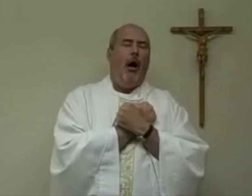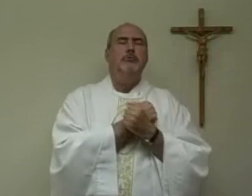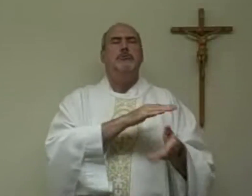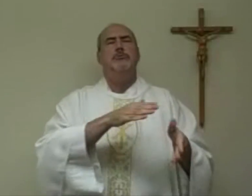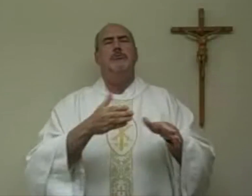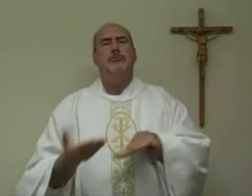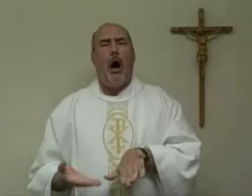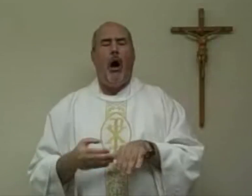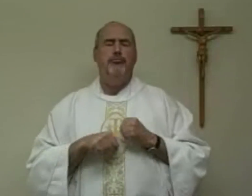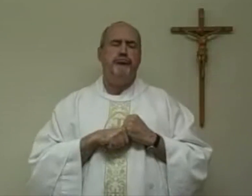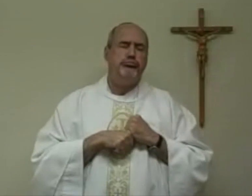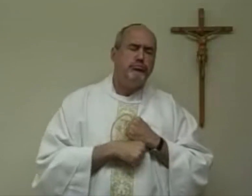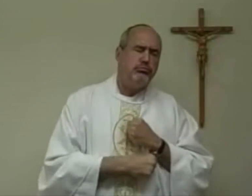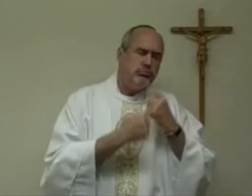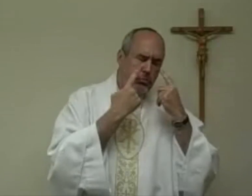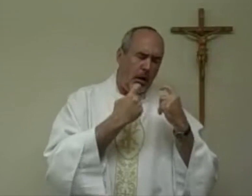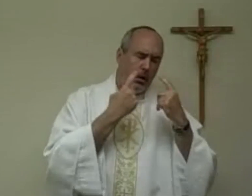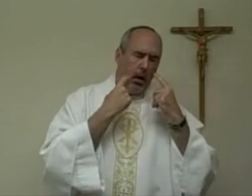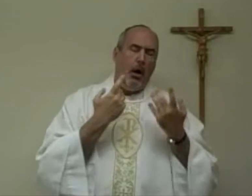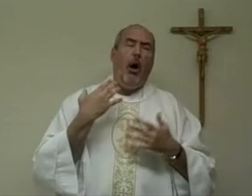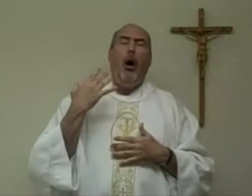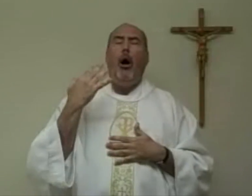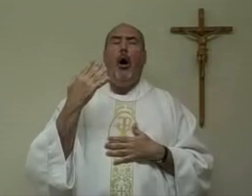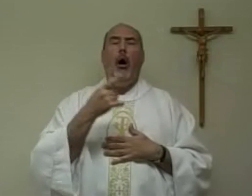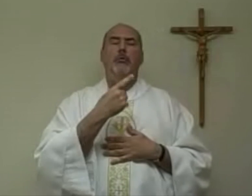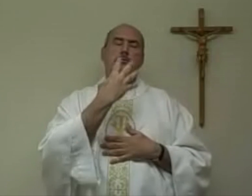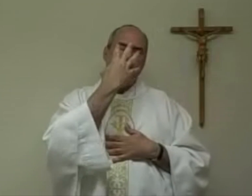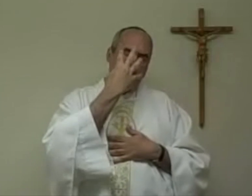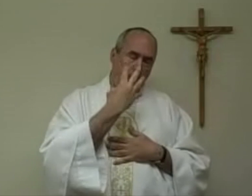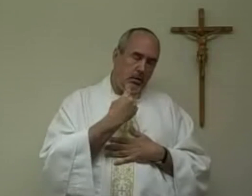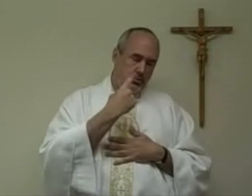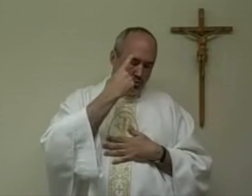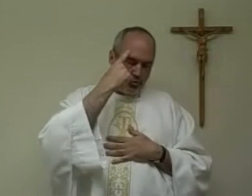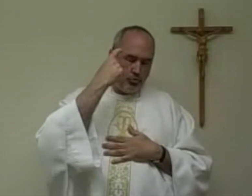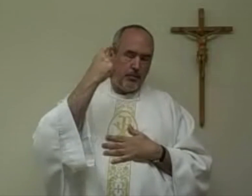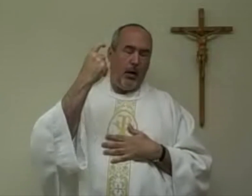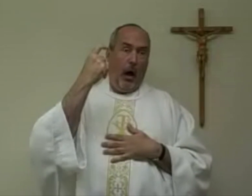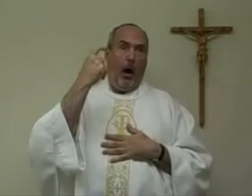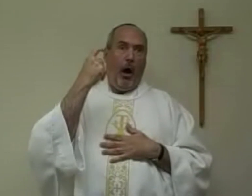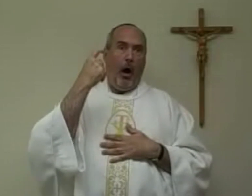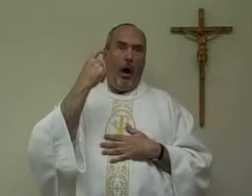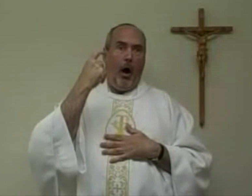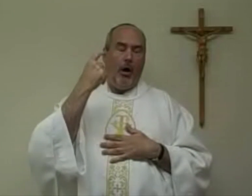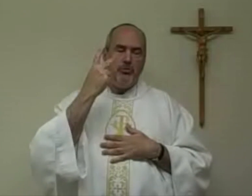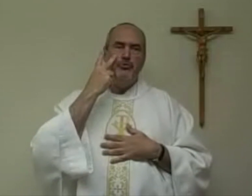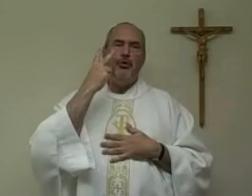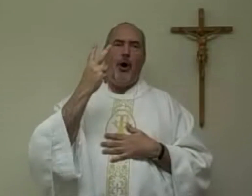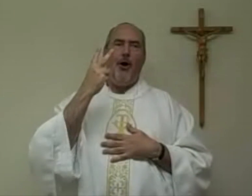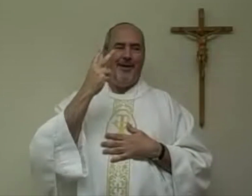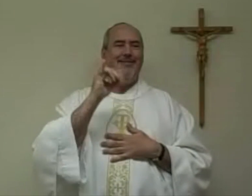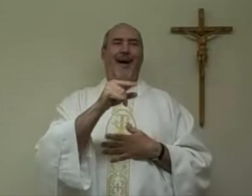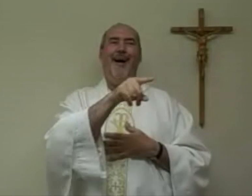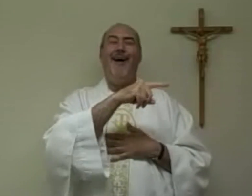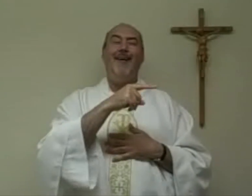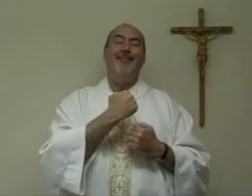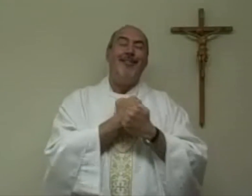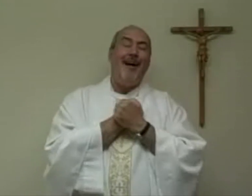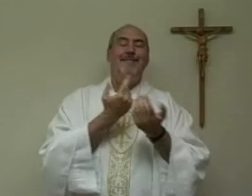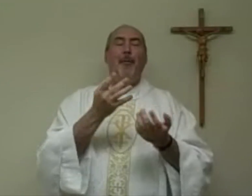people say that they've had loved ones who've passed on, and in their grief, they've had dreams where their